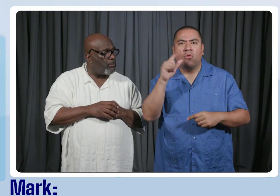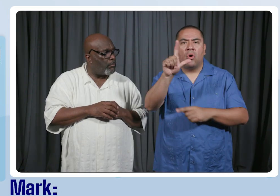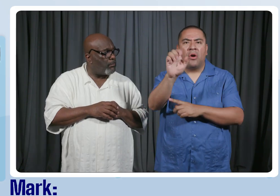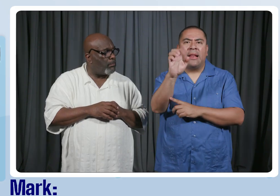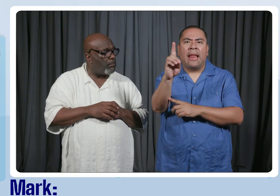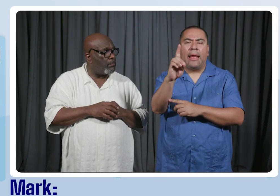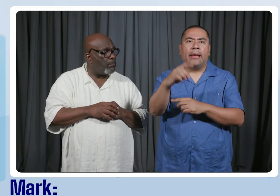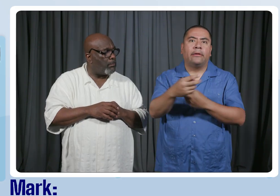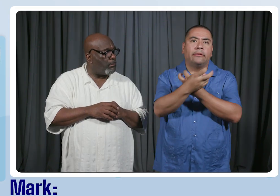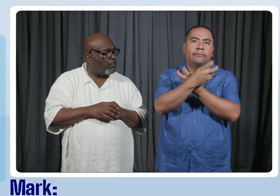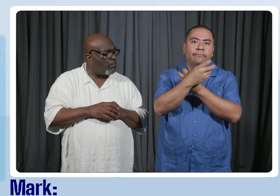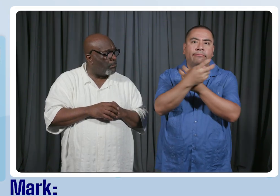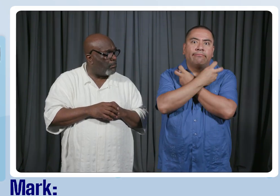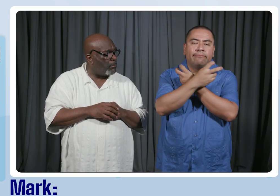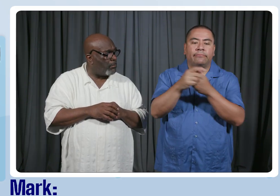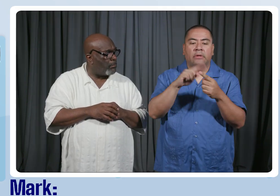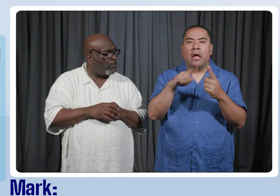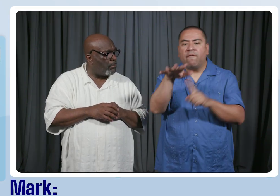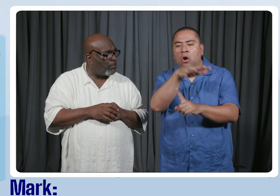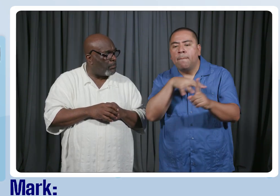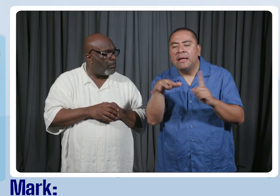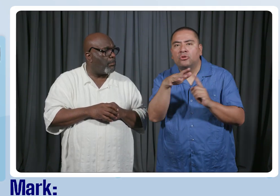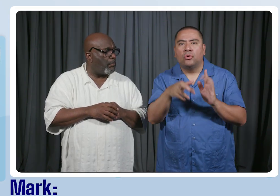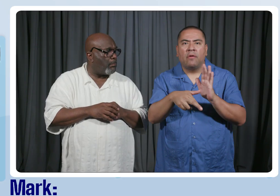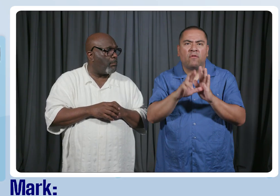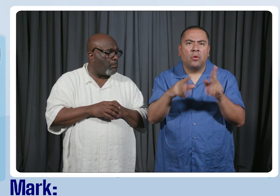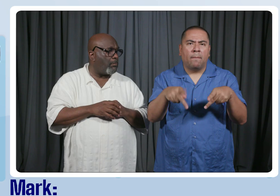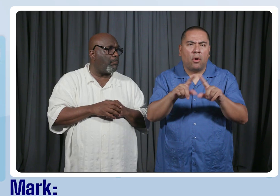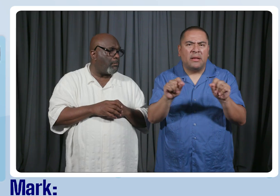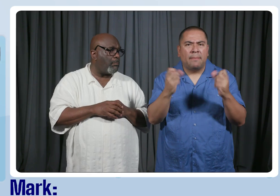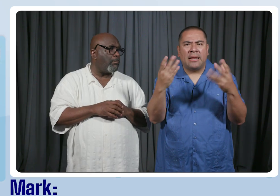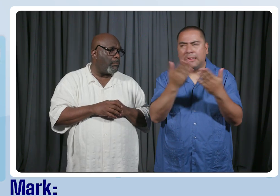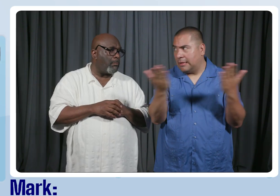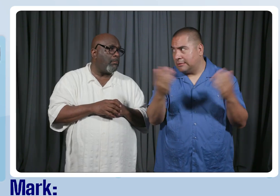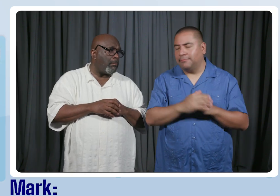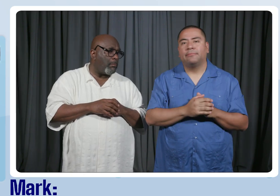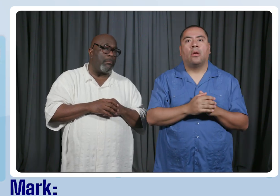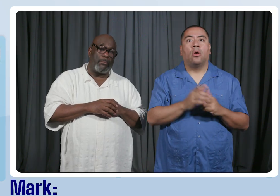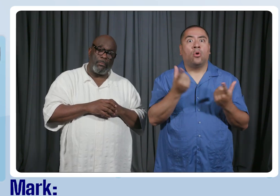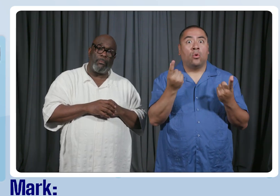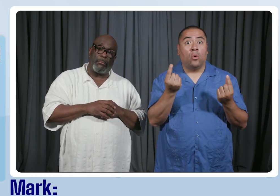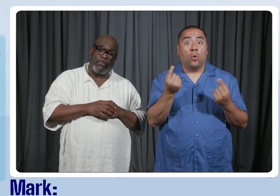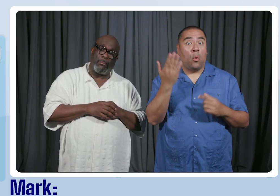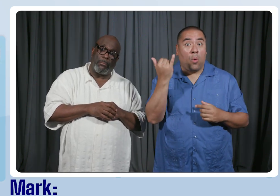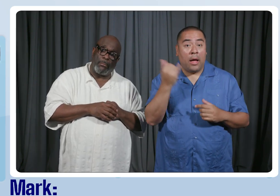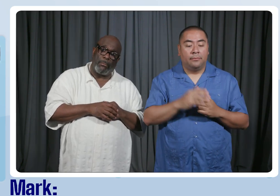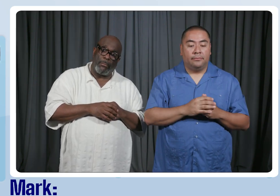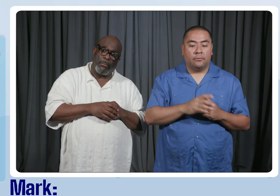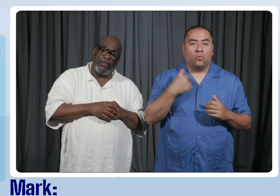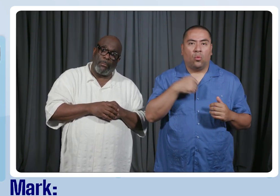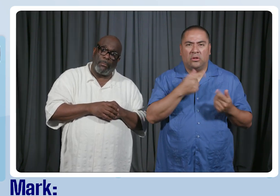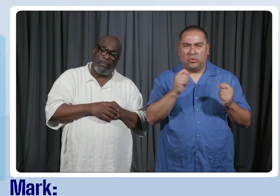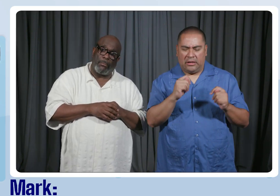mitigations. We're checking for environmental reviews. We're doing a lot of stuff there. Part of that is we are trying to see